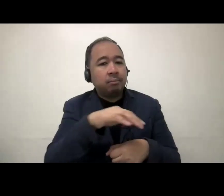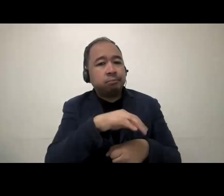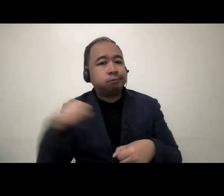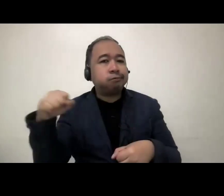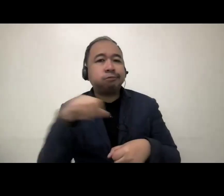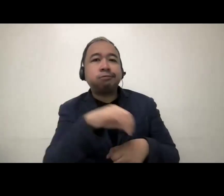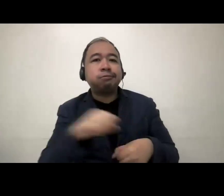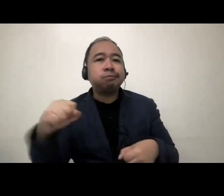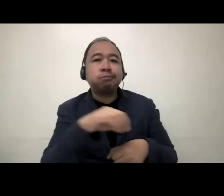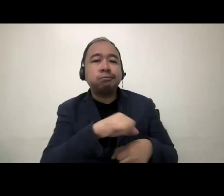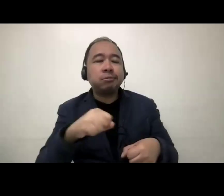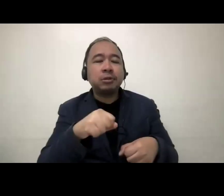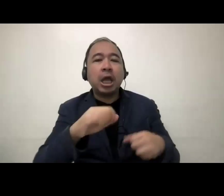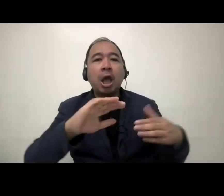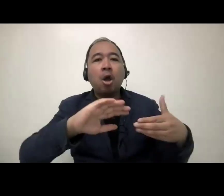community land without